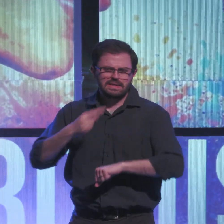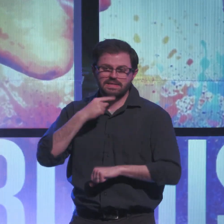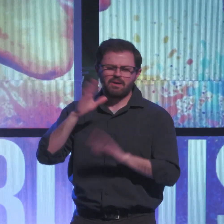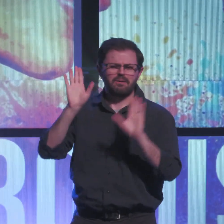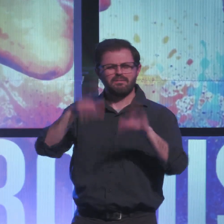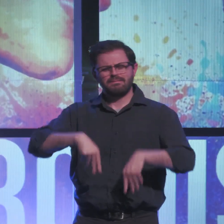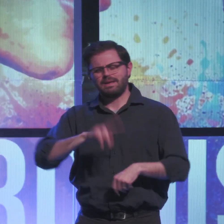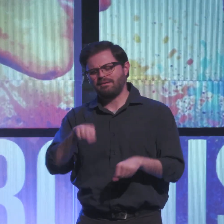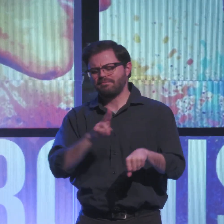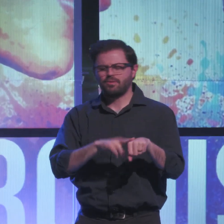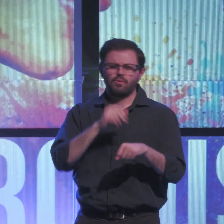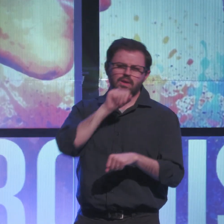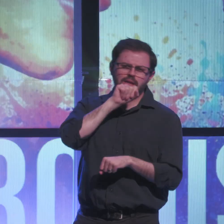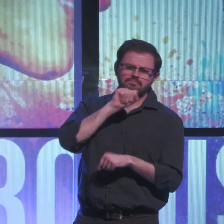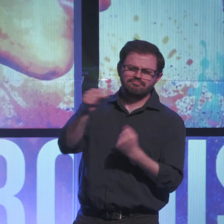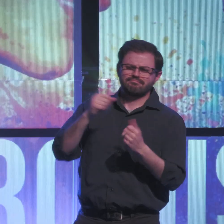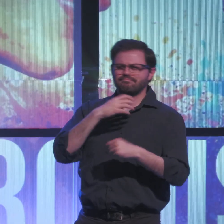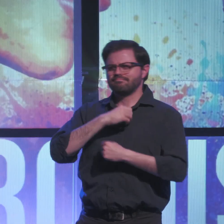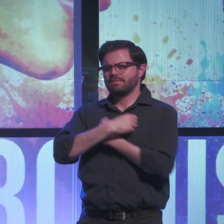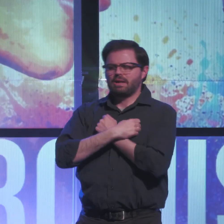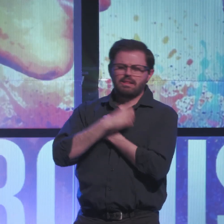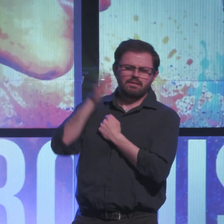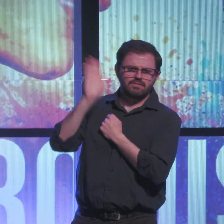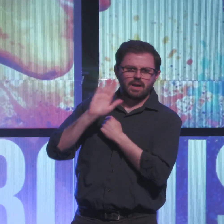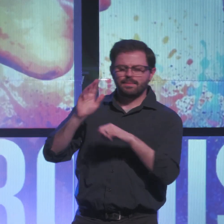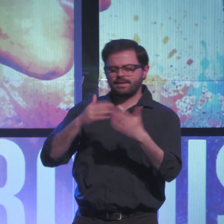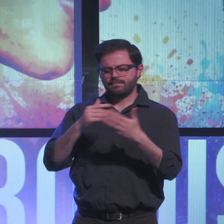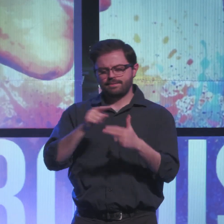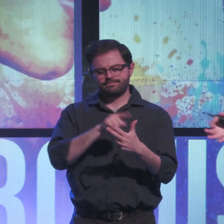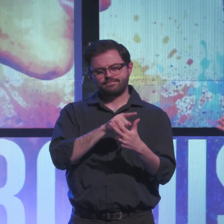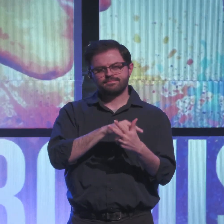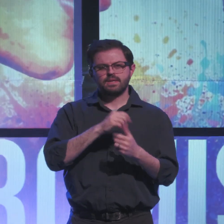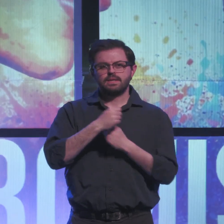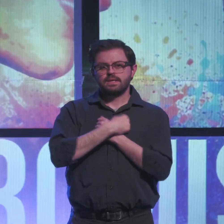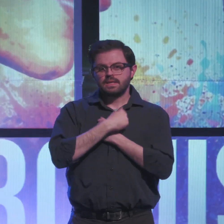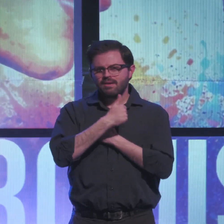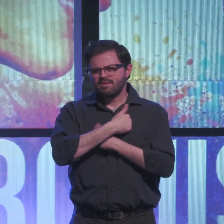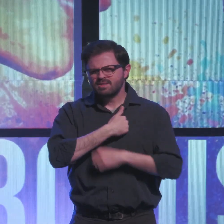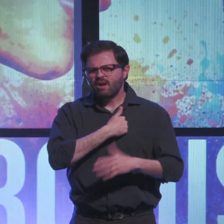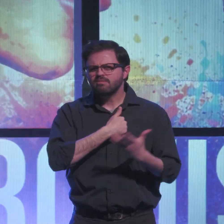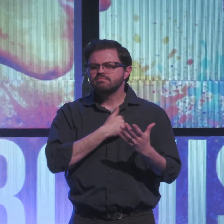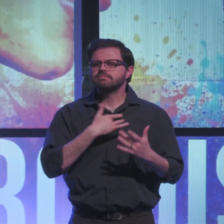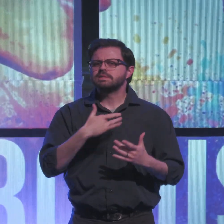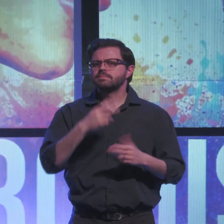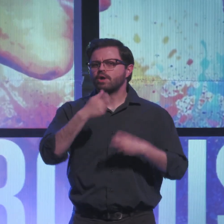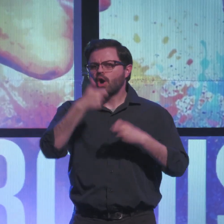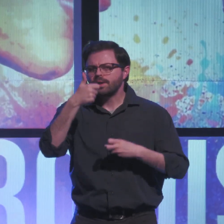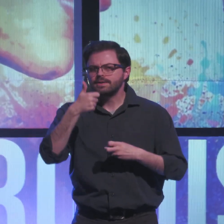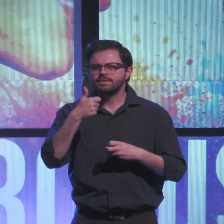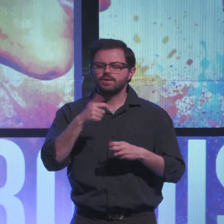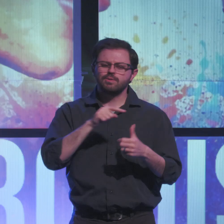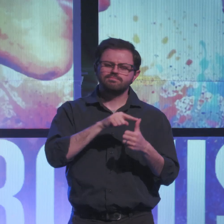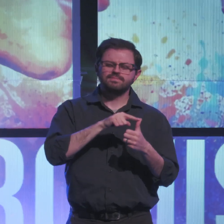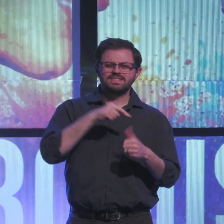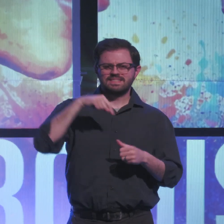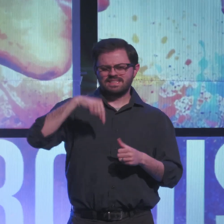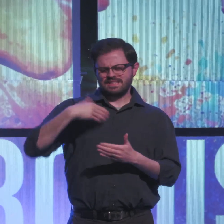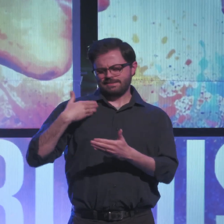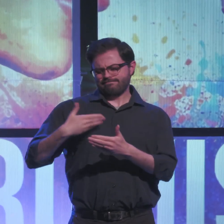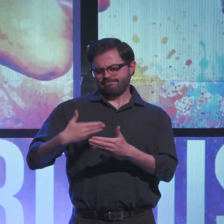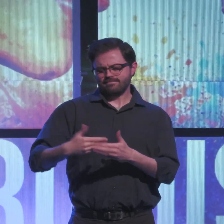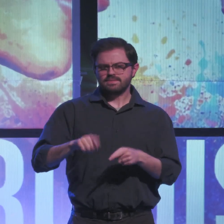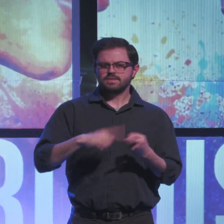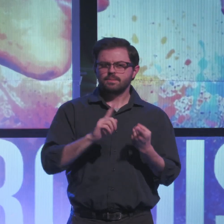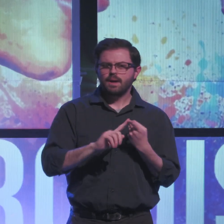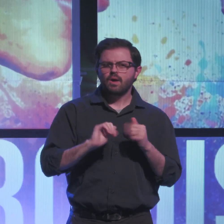right? But love of self is probably the most difficult. So this whole series is about how do we love ourselves enough to make commitments and promises